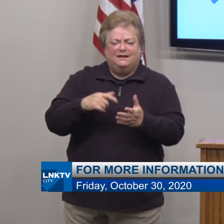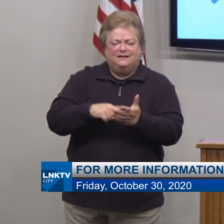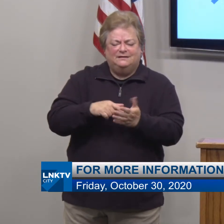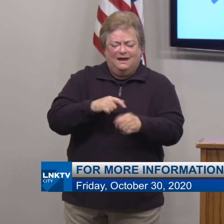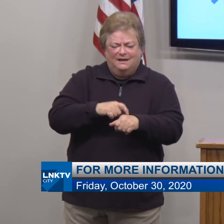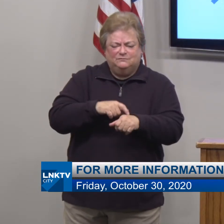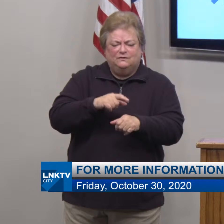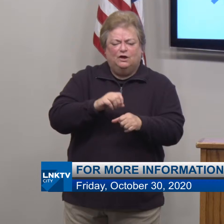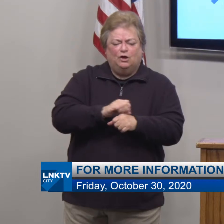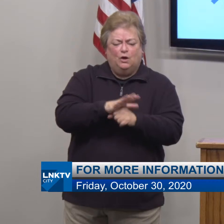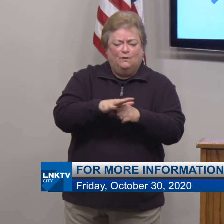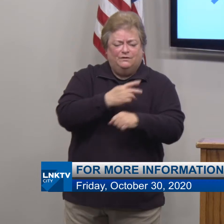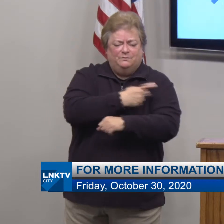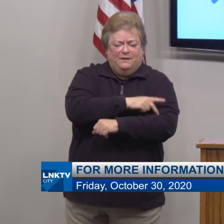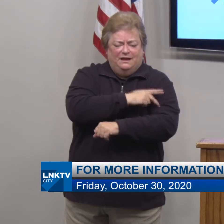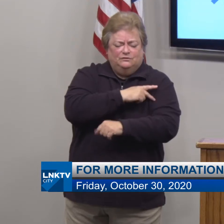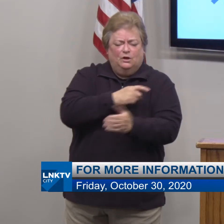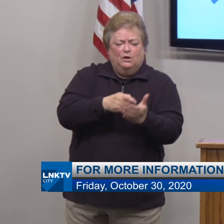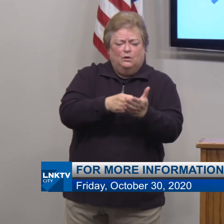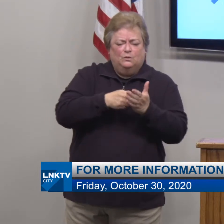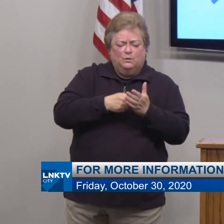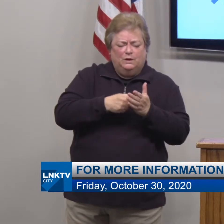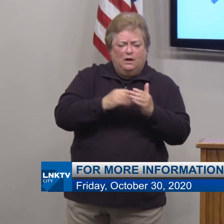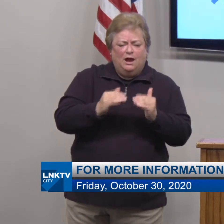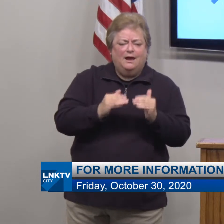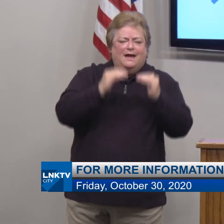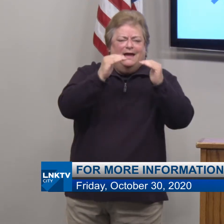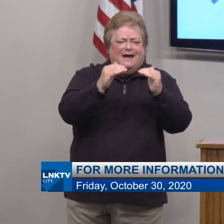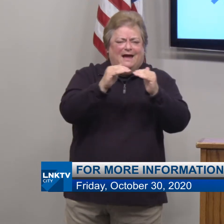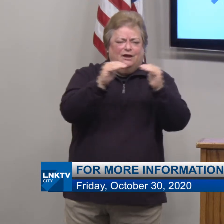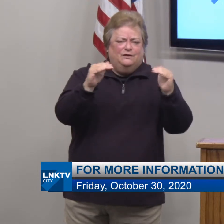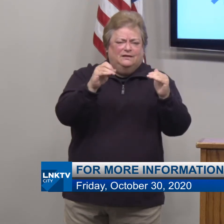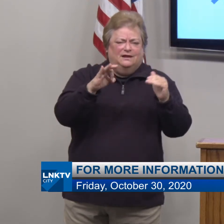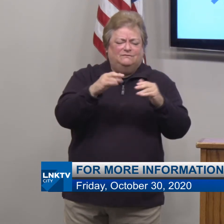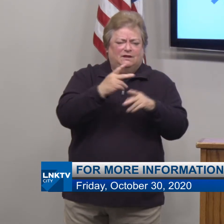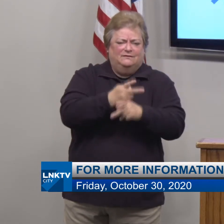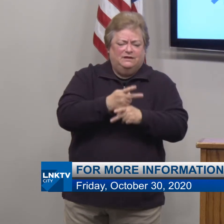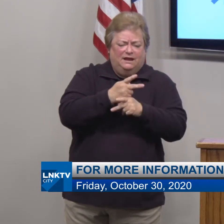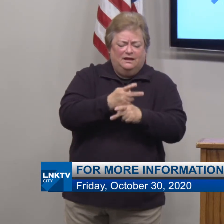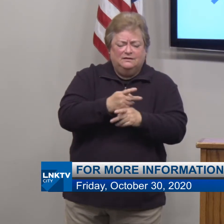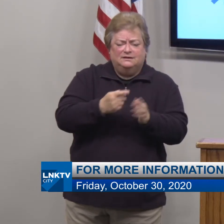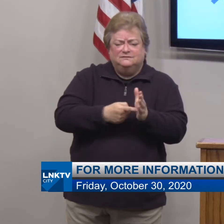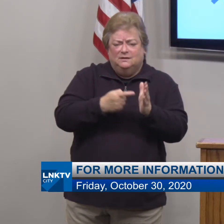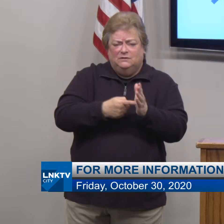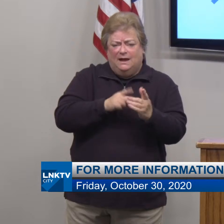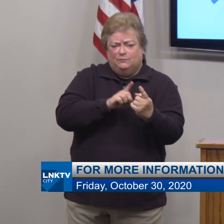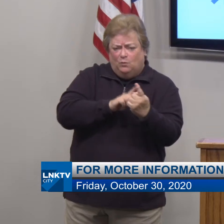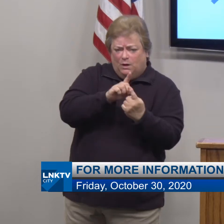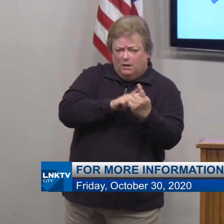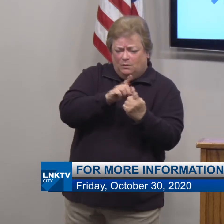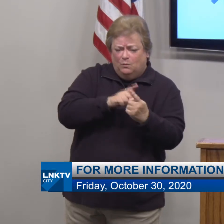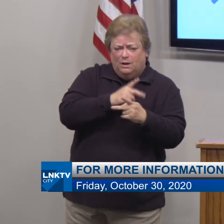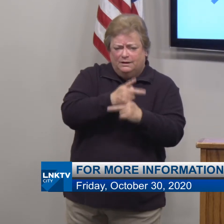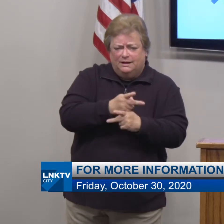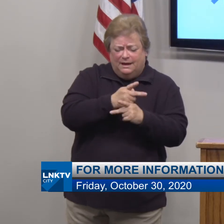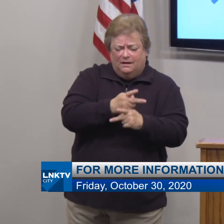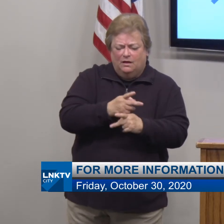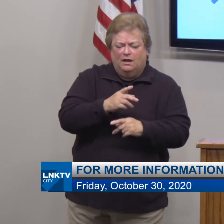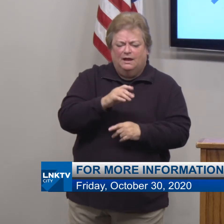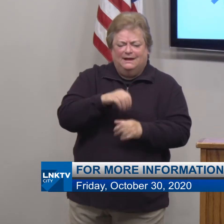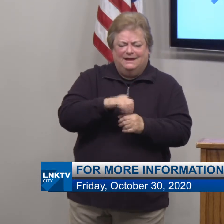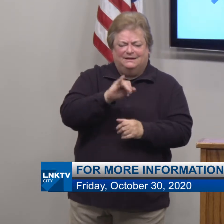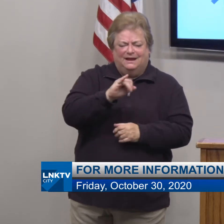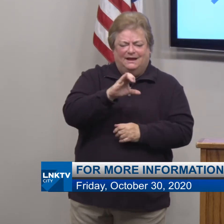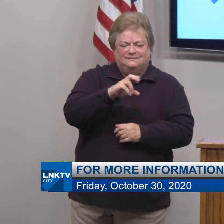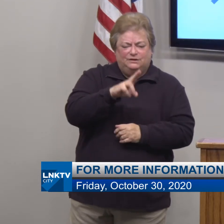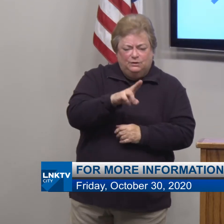COVID patients require a much higher level of care, sometimes one-on-one care, for example, in the intensive care